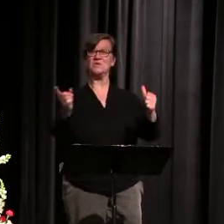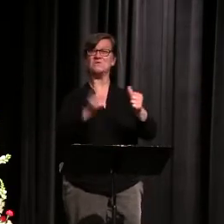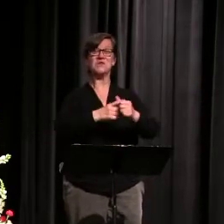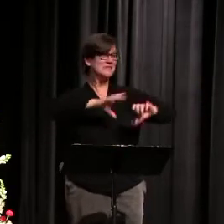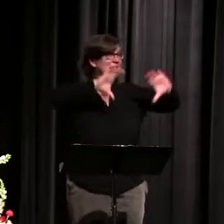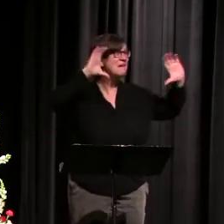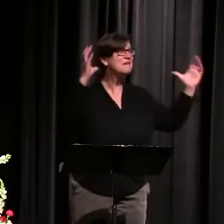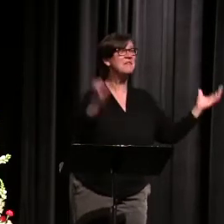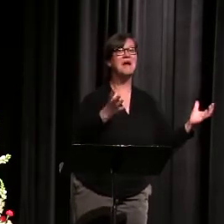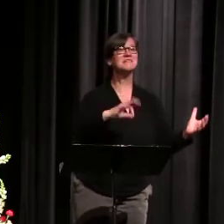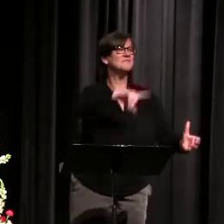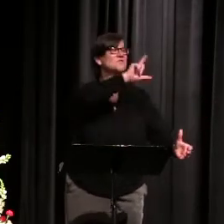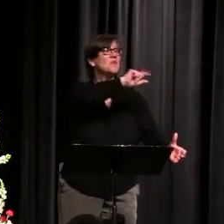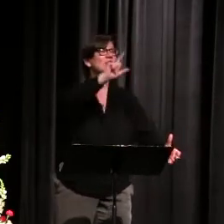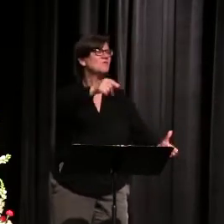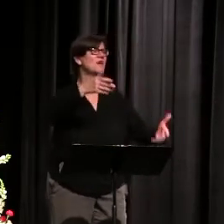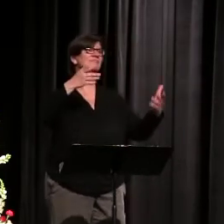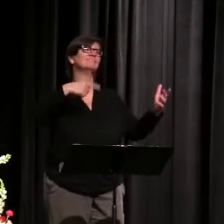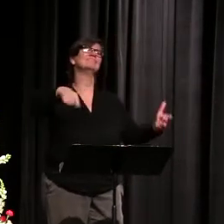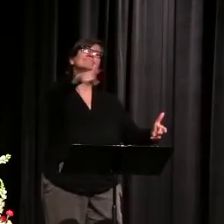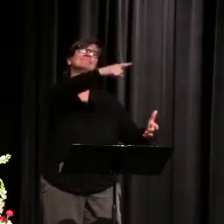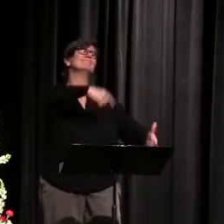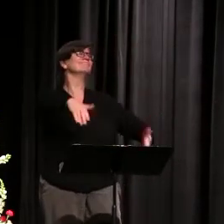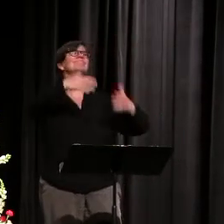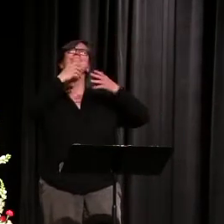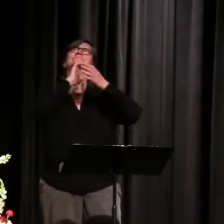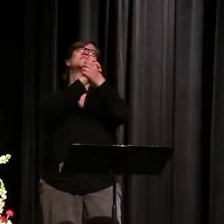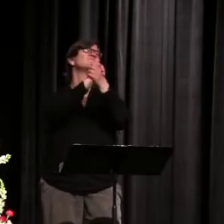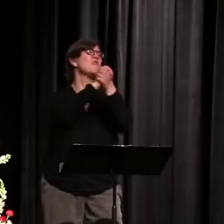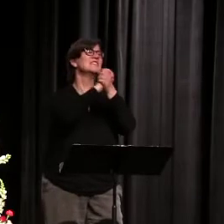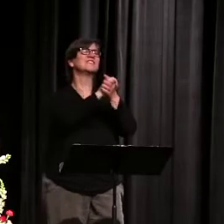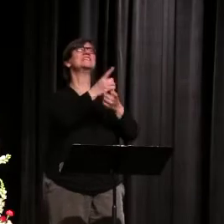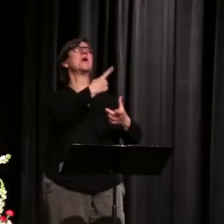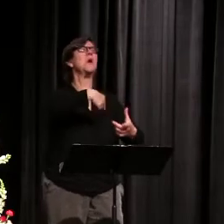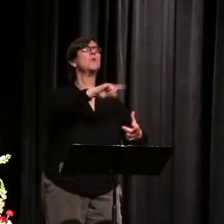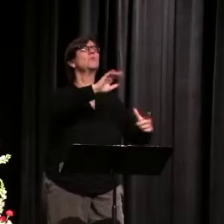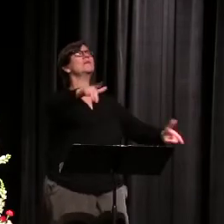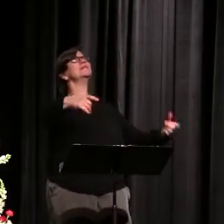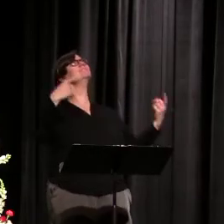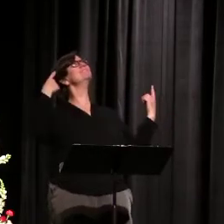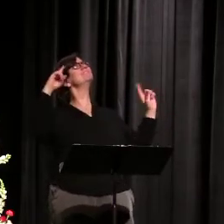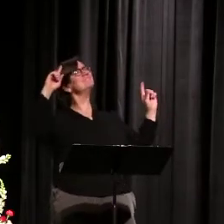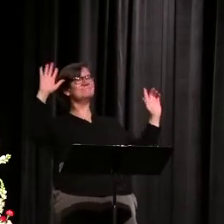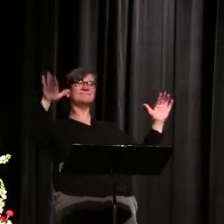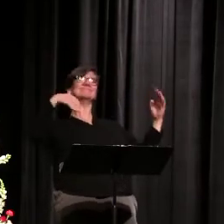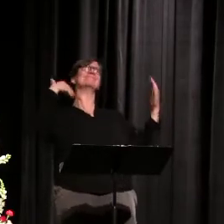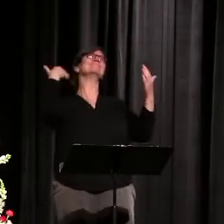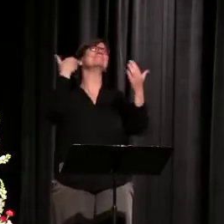Class of 2020, congratulations, we made it from the dining room table.